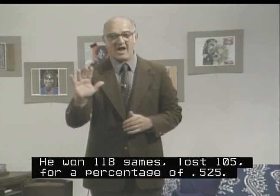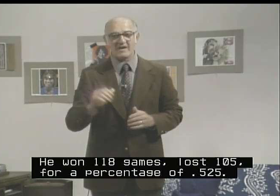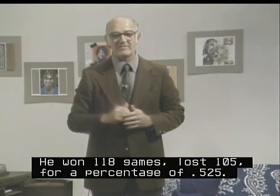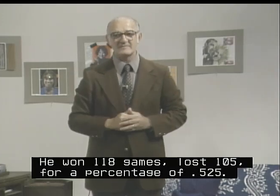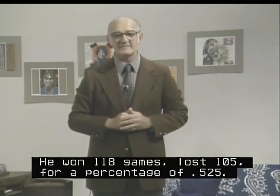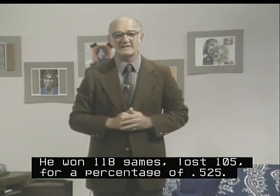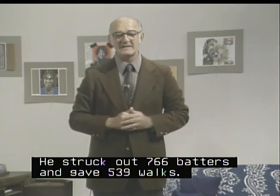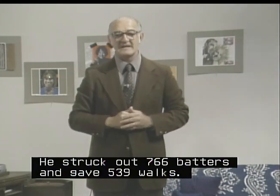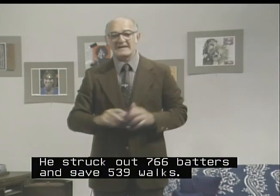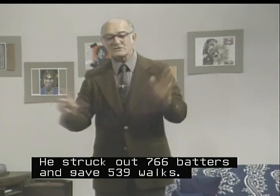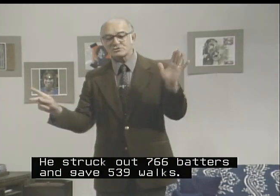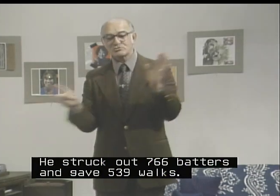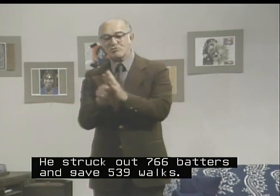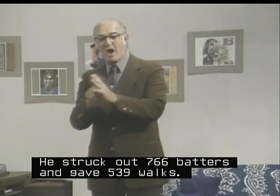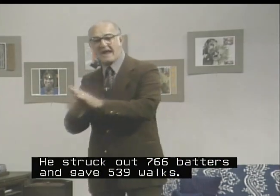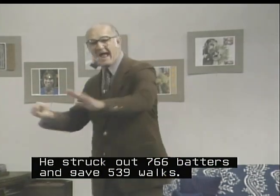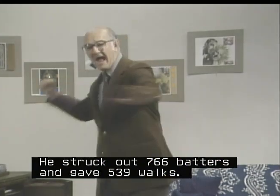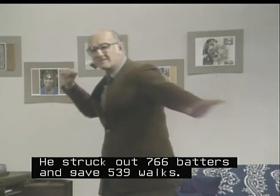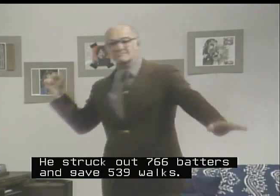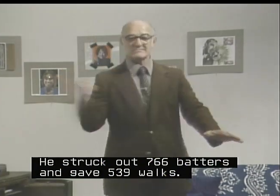.525. He struck out